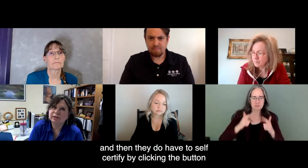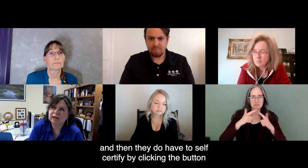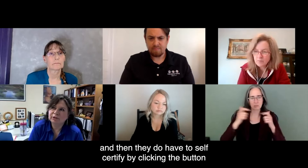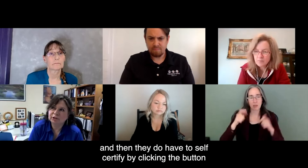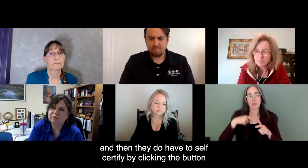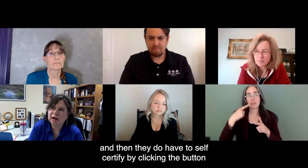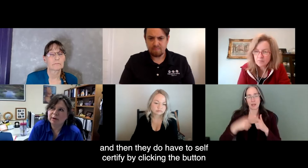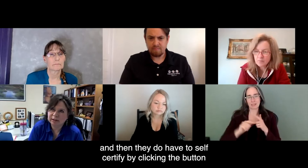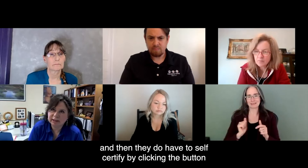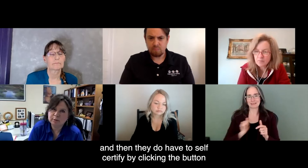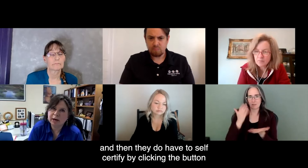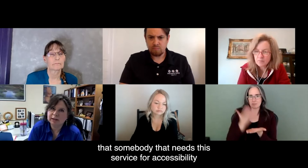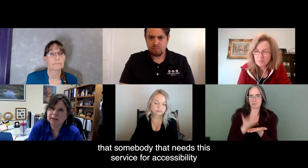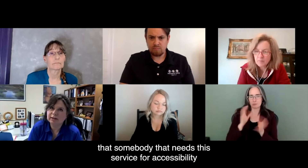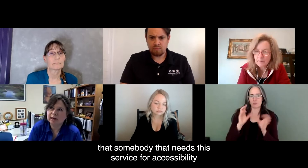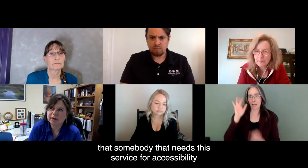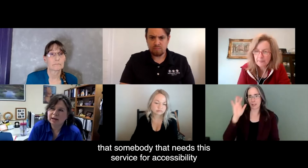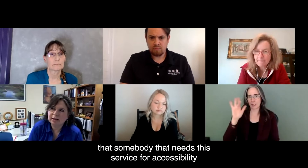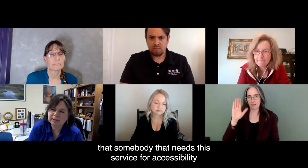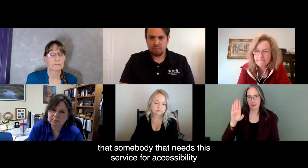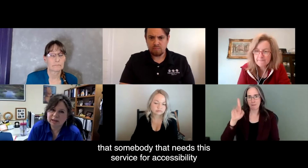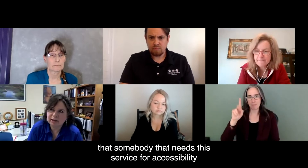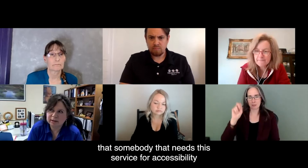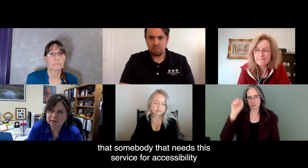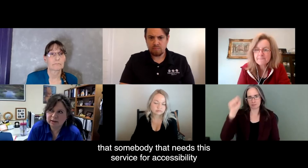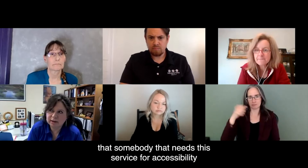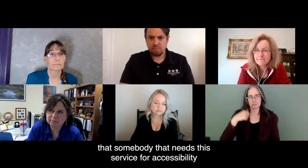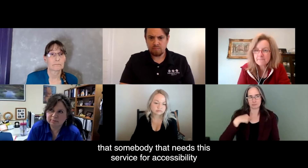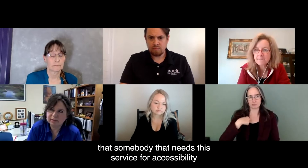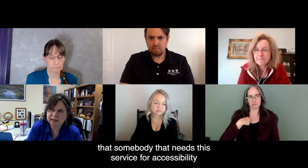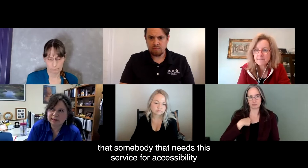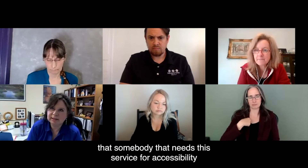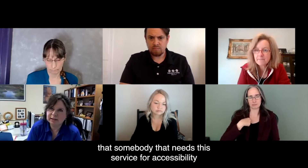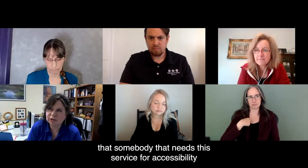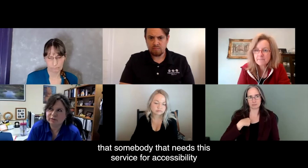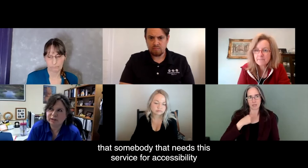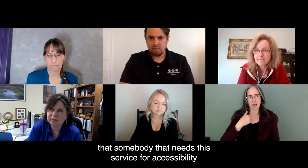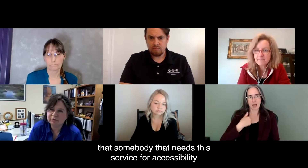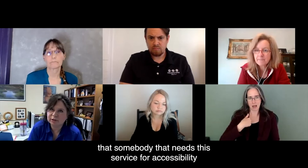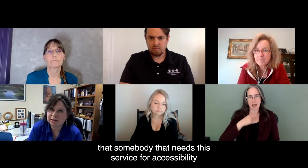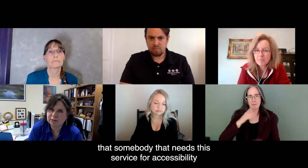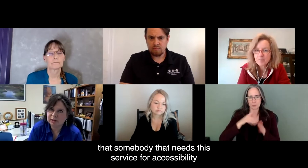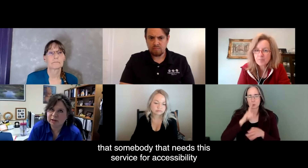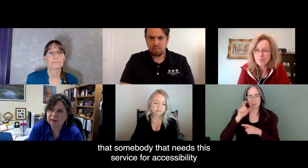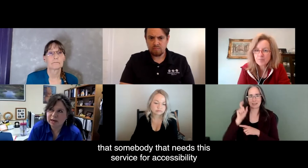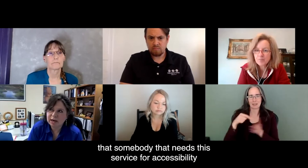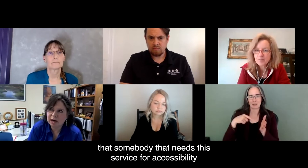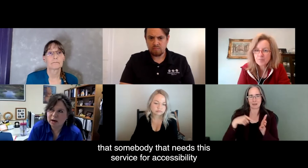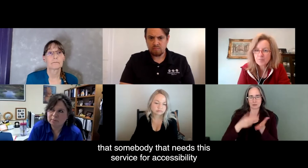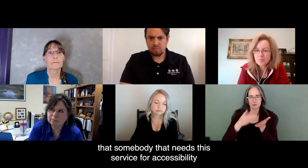to self-certify by clicking the button that somebody that needs this service for